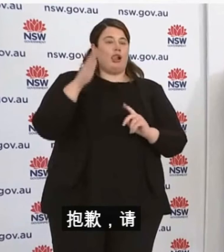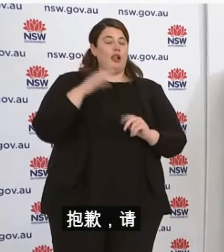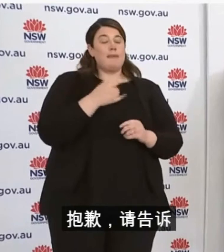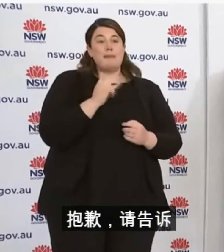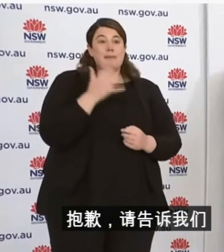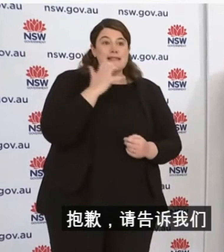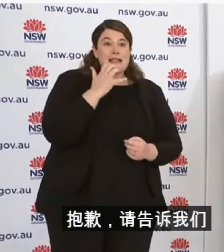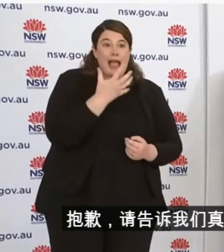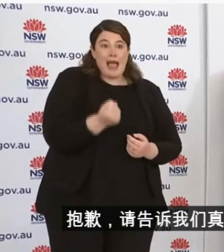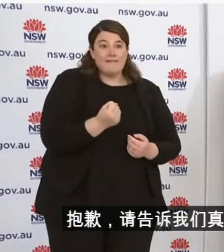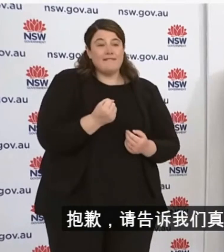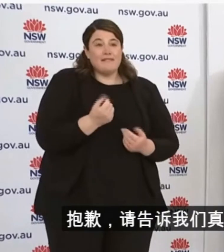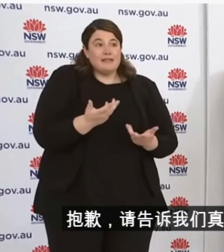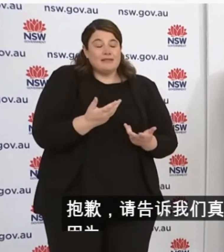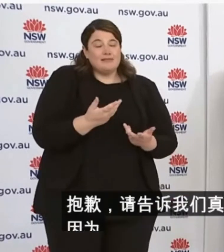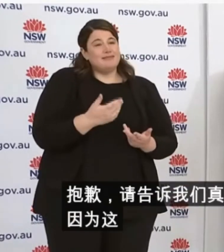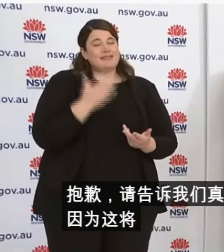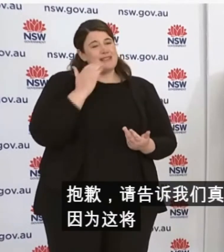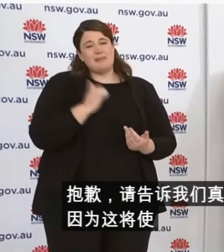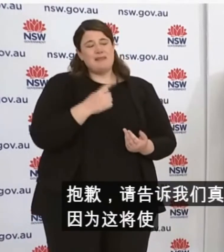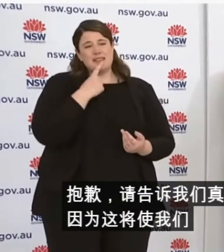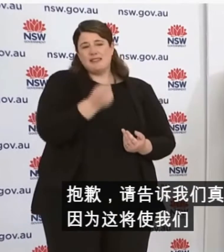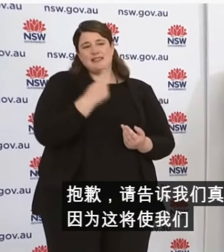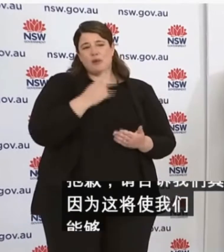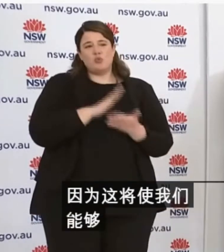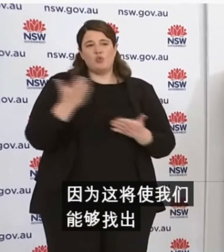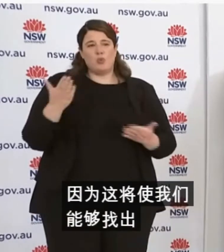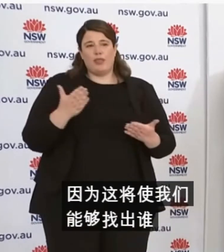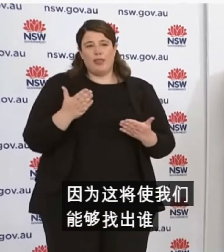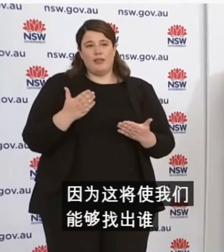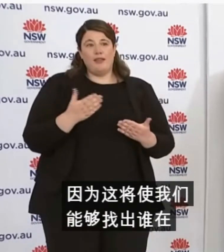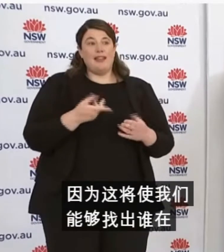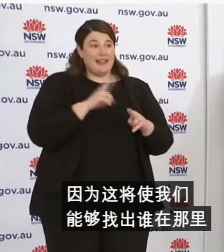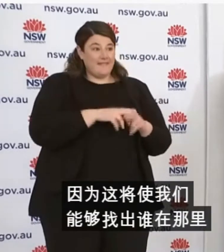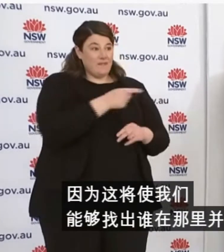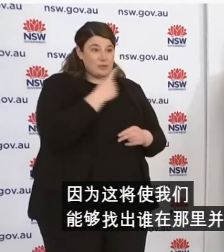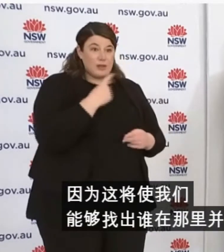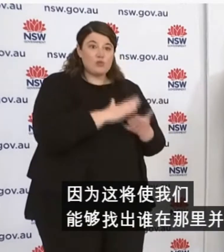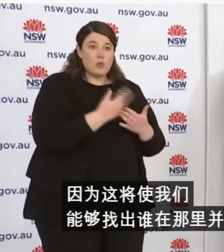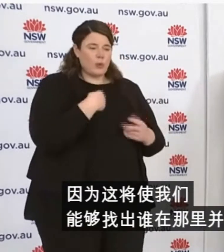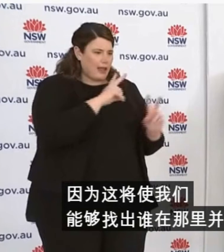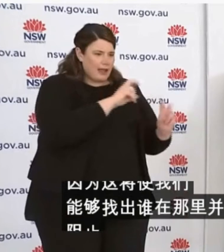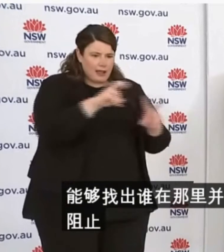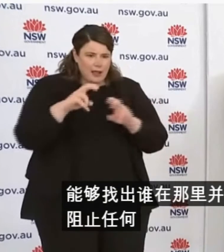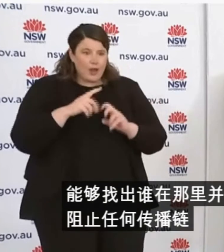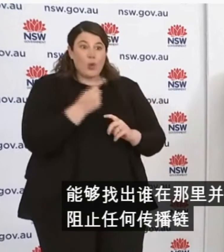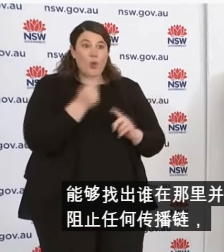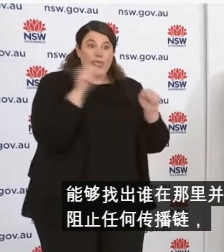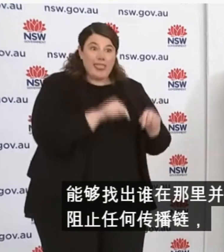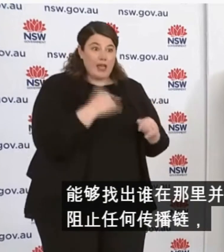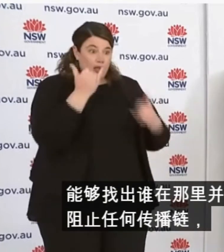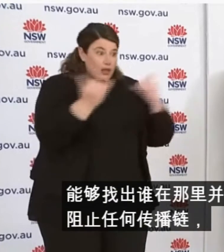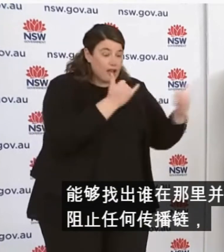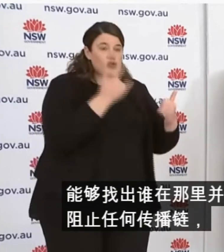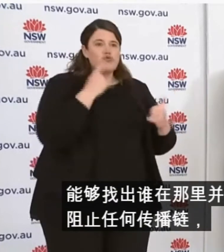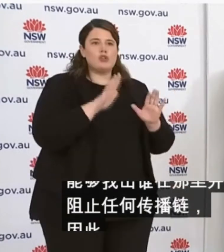regret, please tell us the truth, because that will allow us to find out who was there and stop any chains of